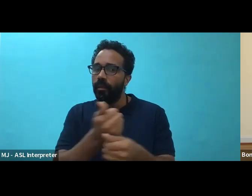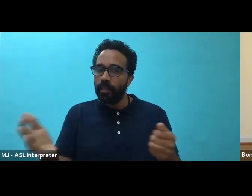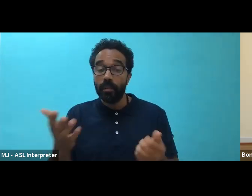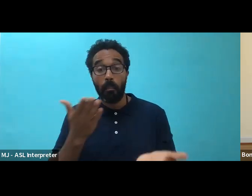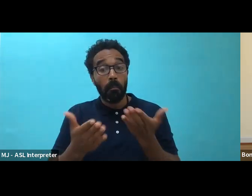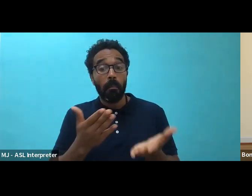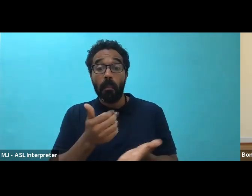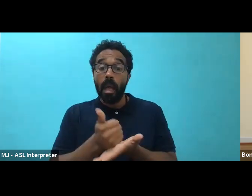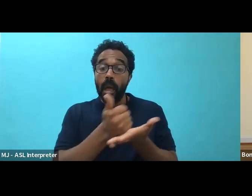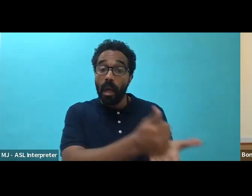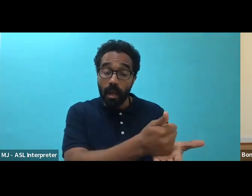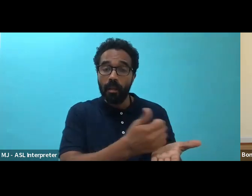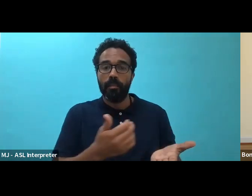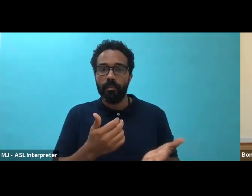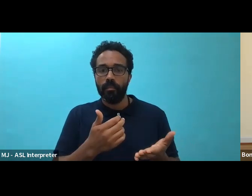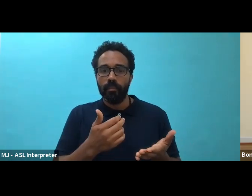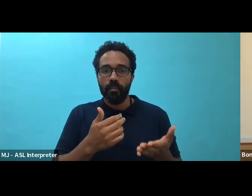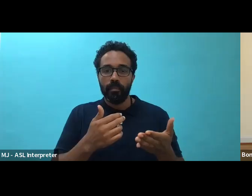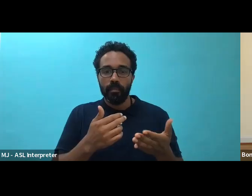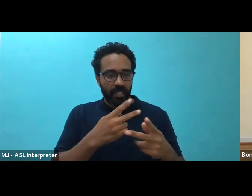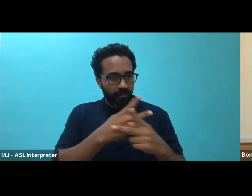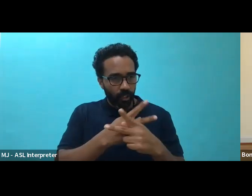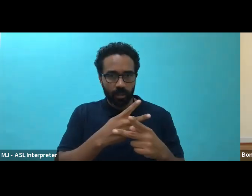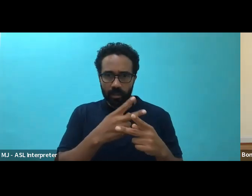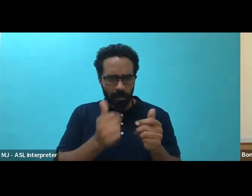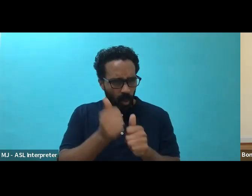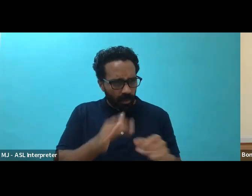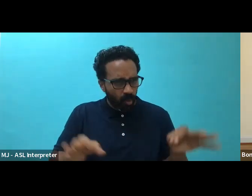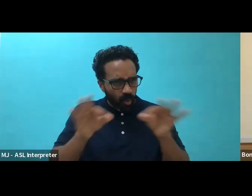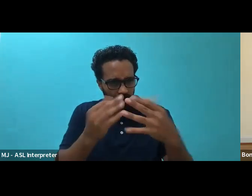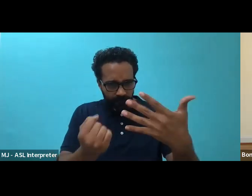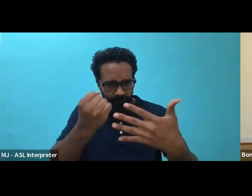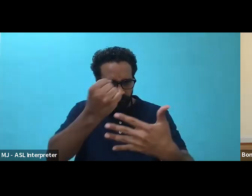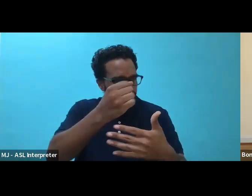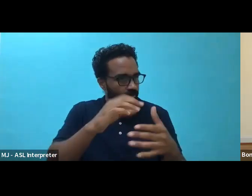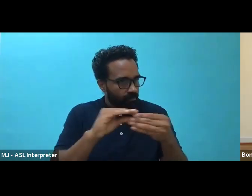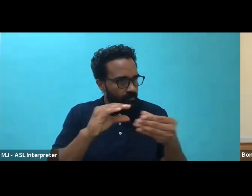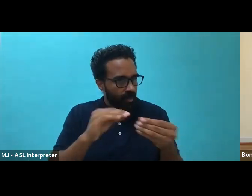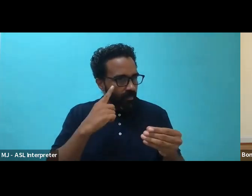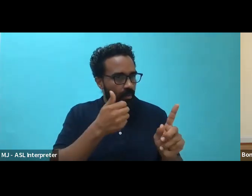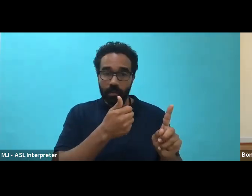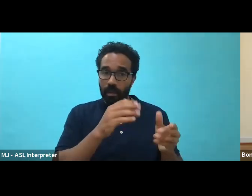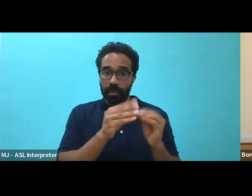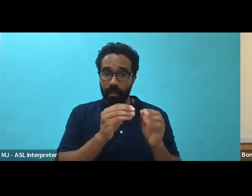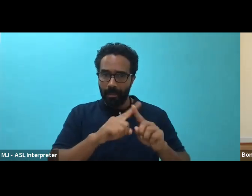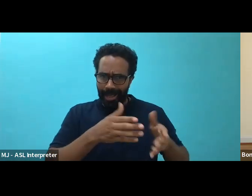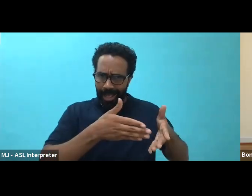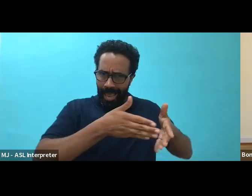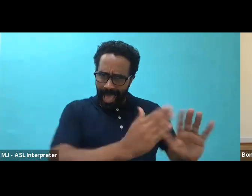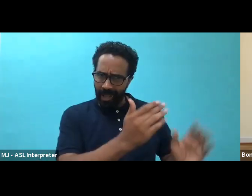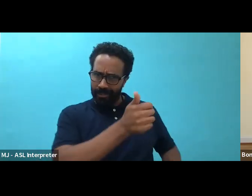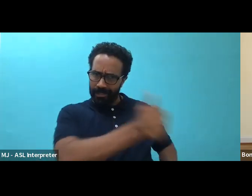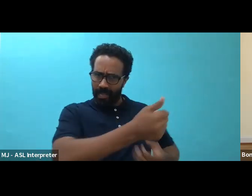help them figure out what's important and what they want to say at the meeting, but allow them to do it in their own voice, in their own